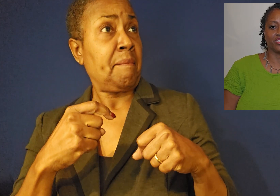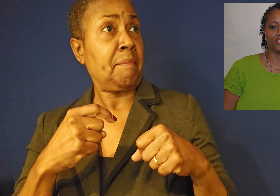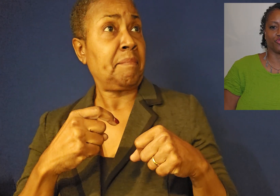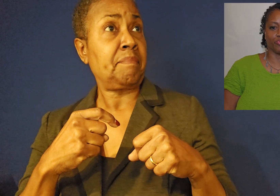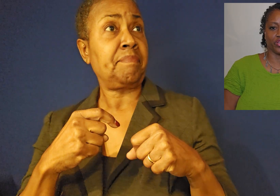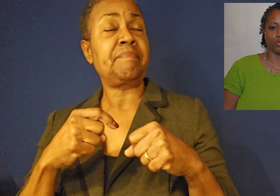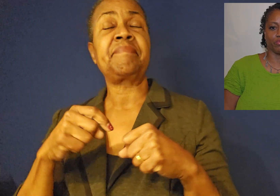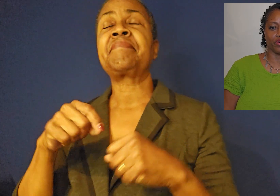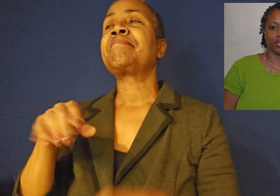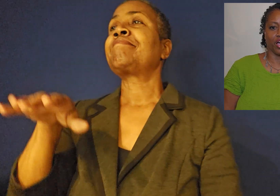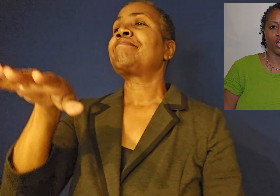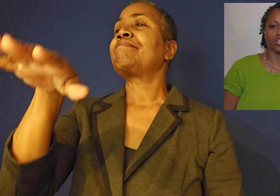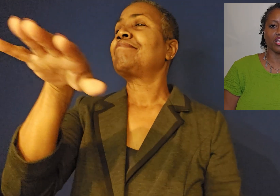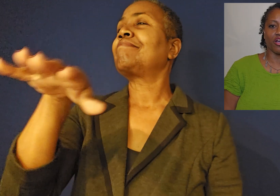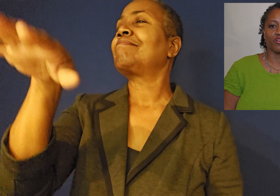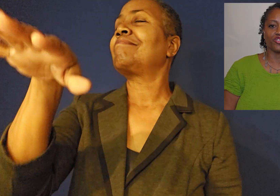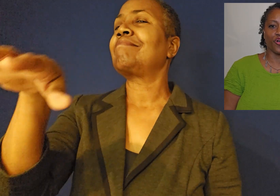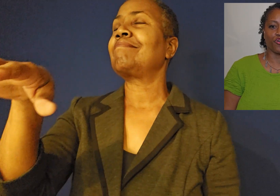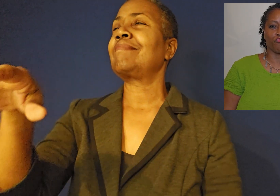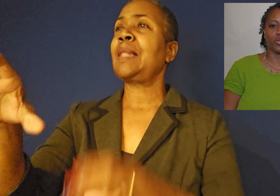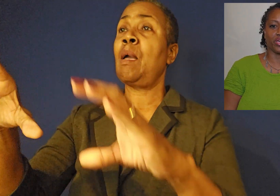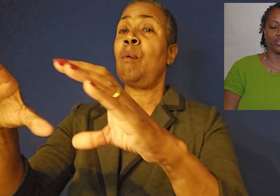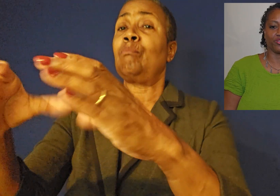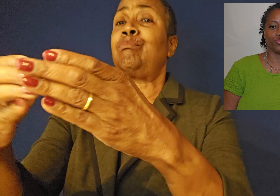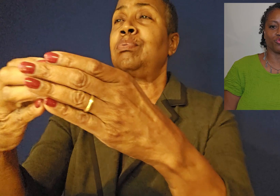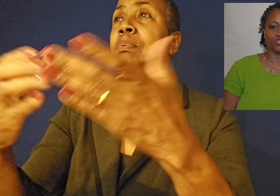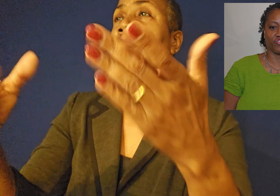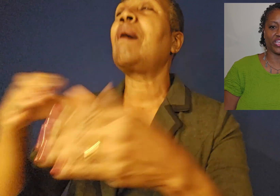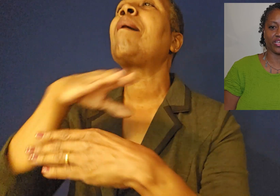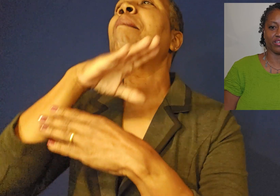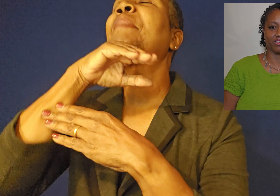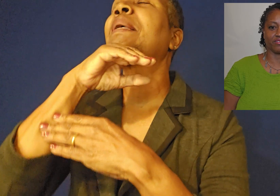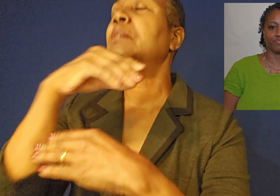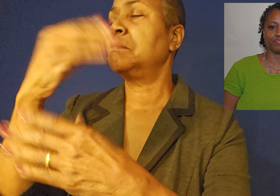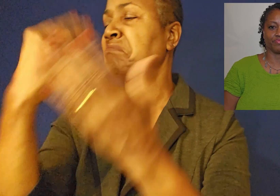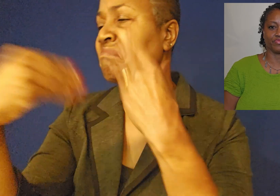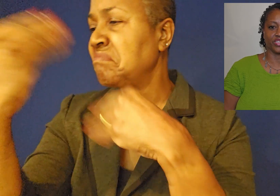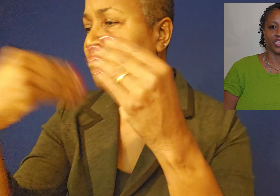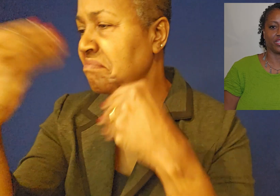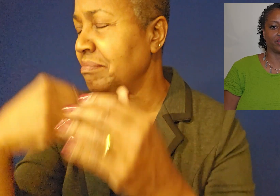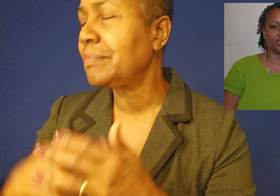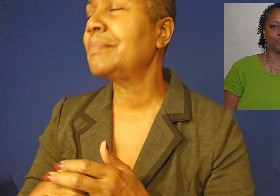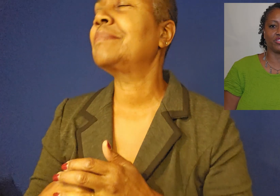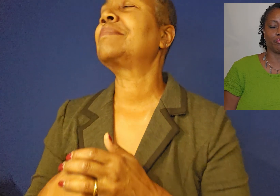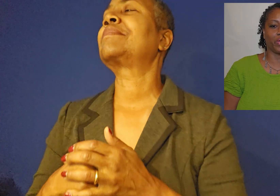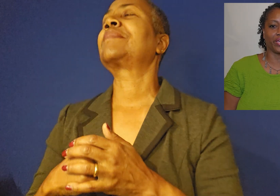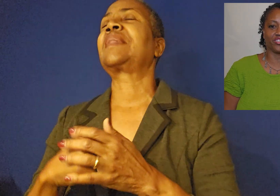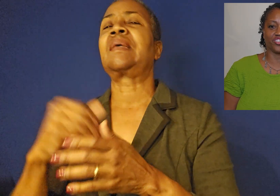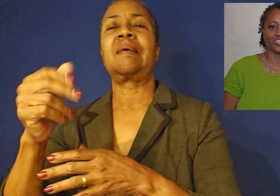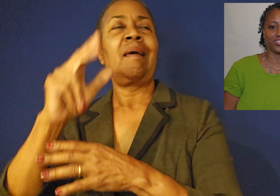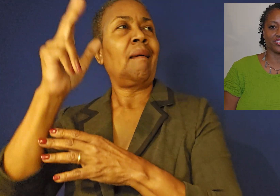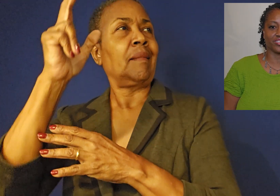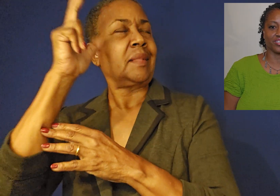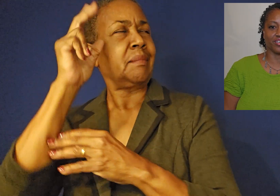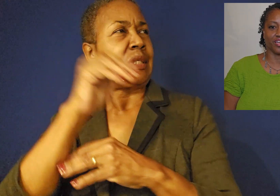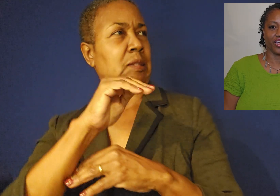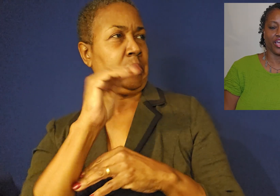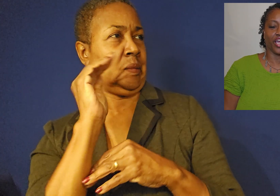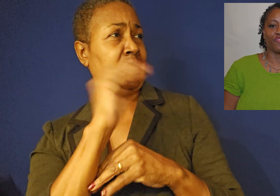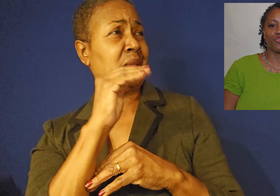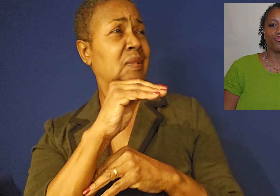Some distance from them, a large herd of pigs was feeding. The demons begged